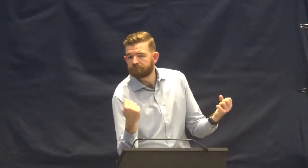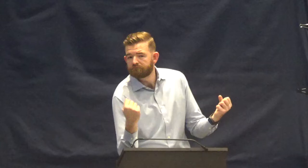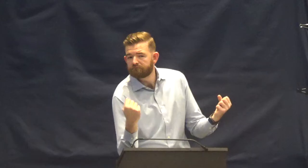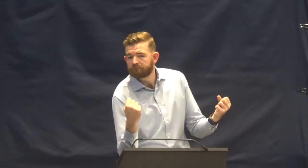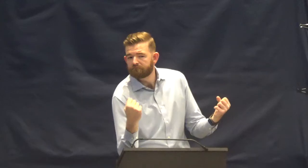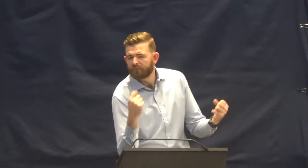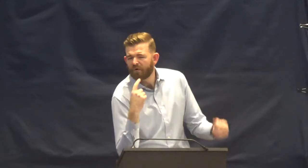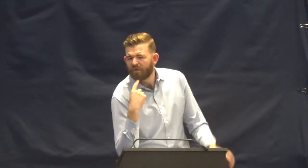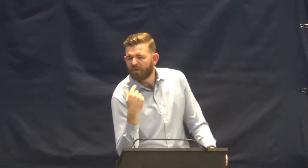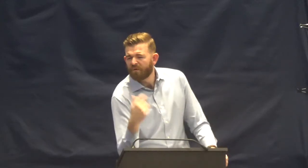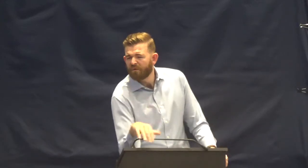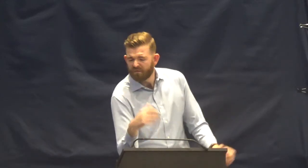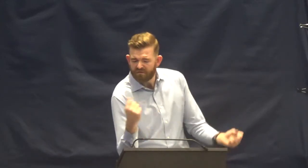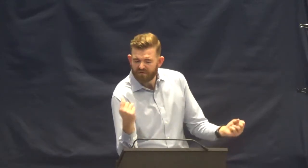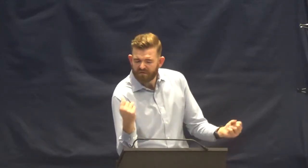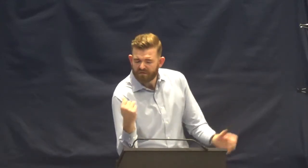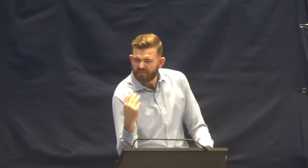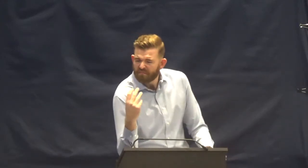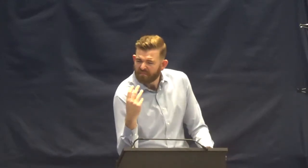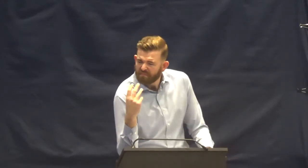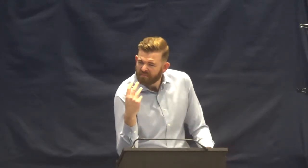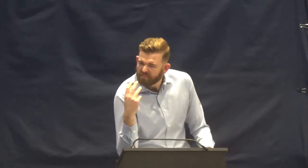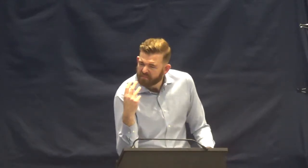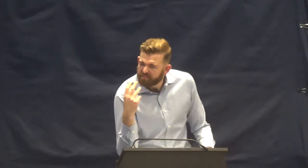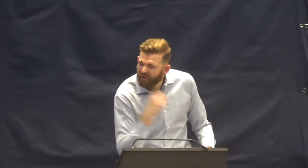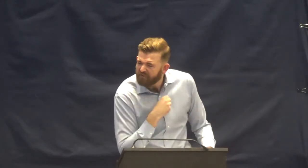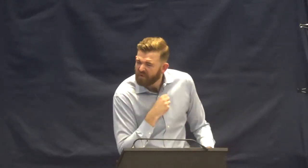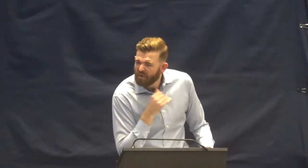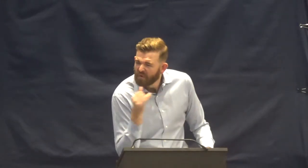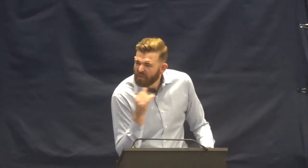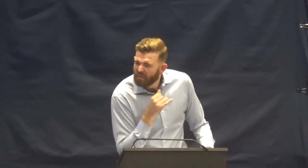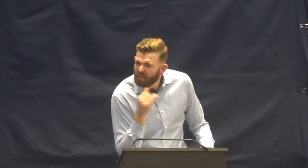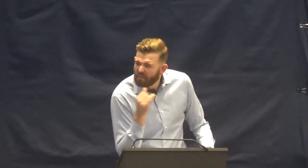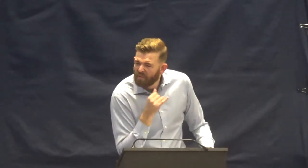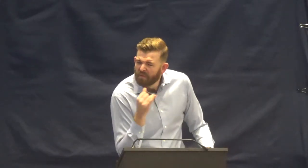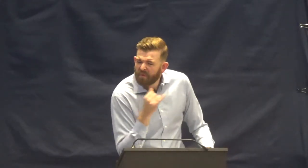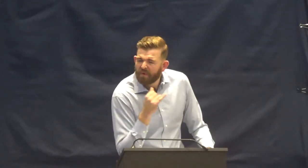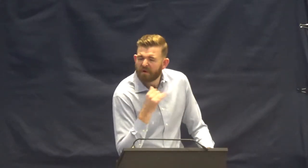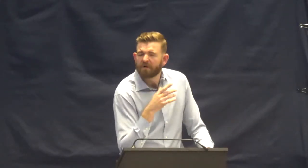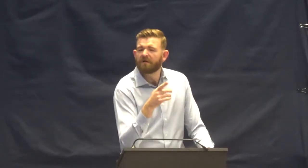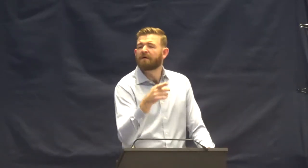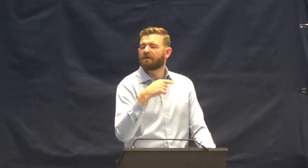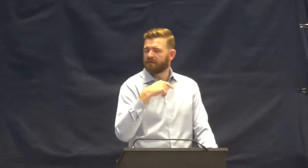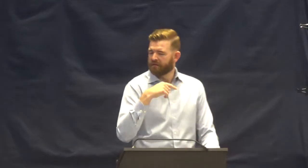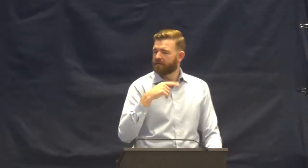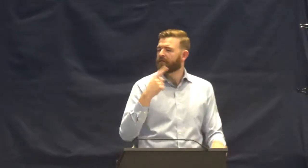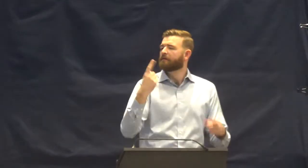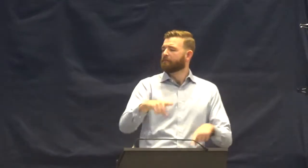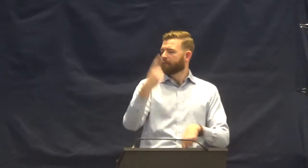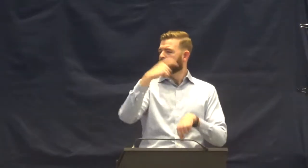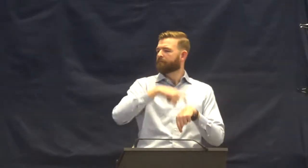language. It's a visual language. It's a beautiful language.